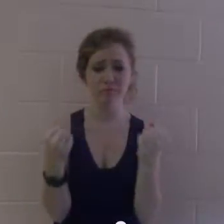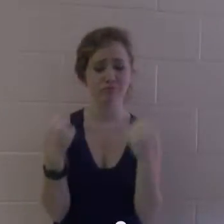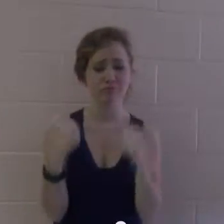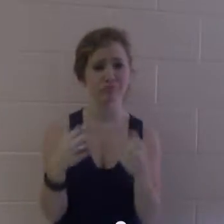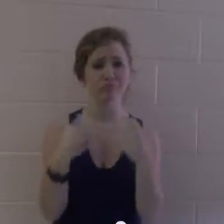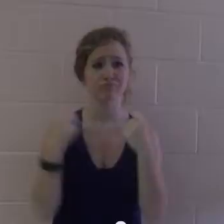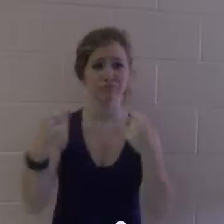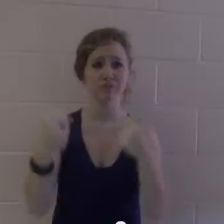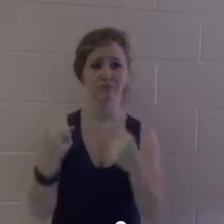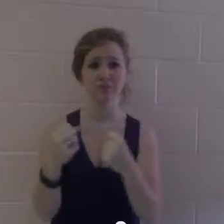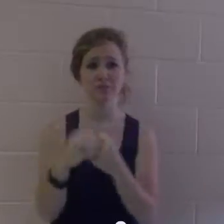and is connected again.